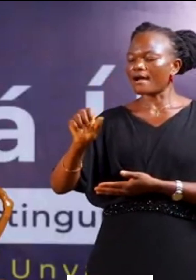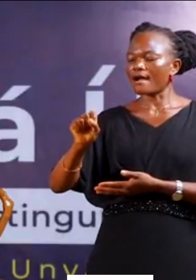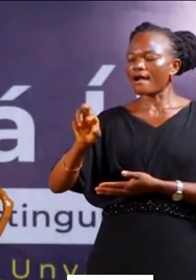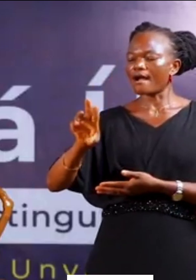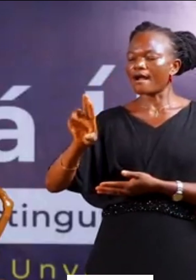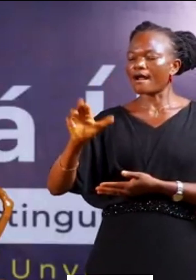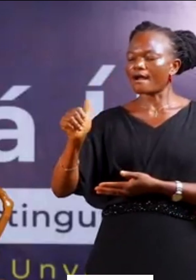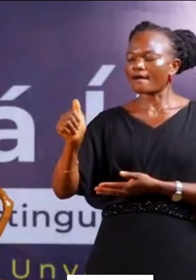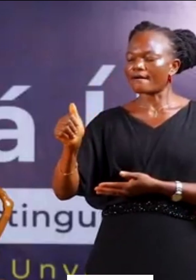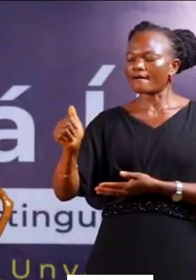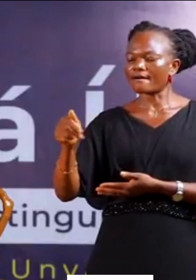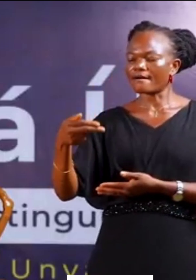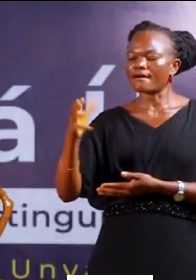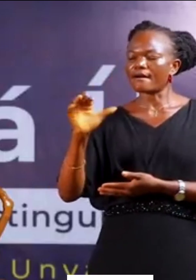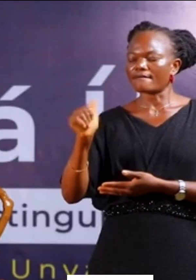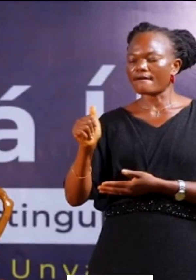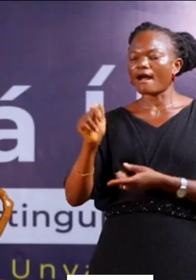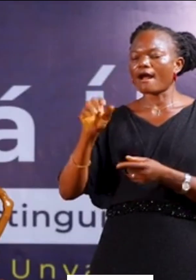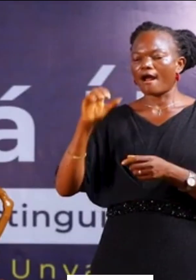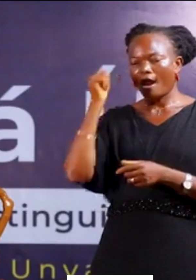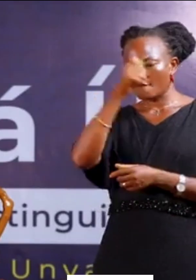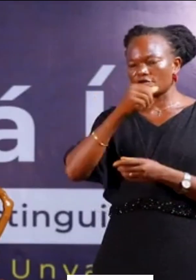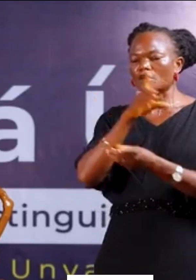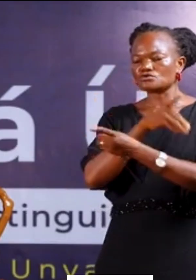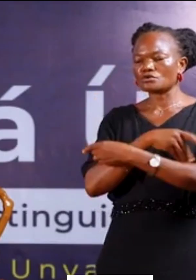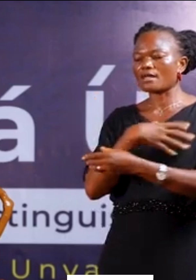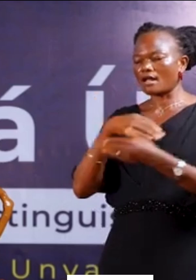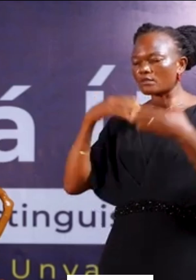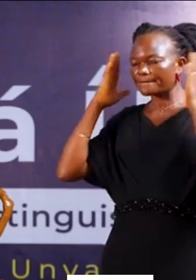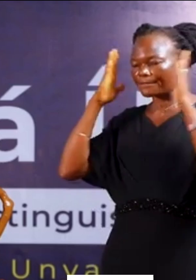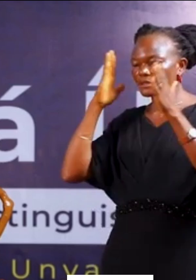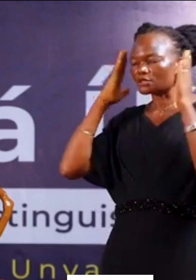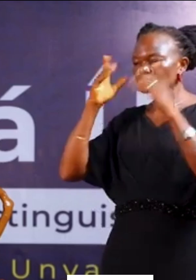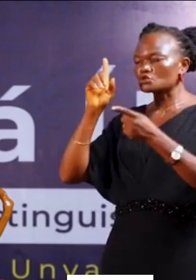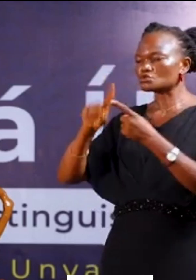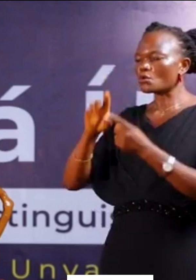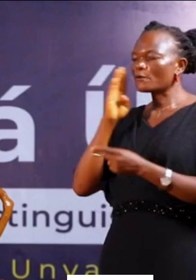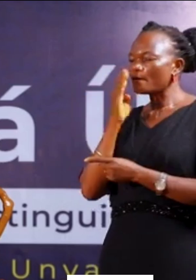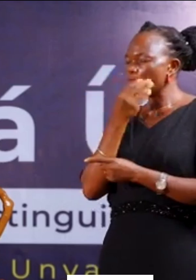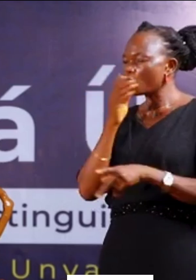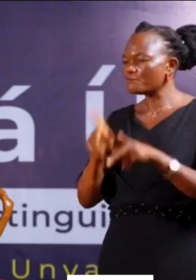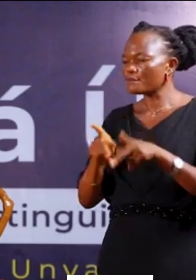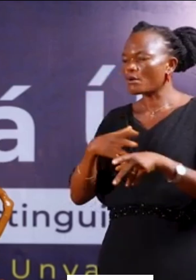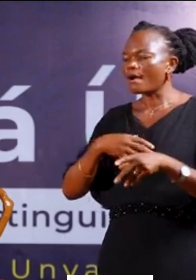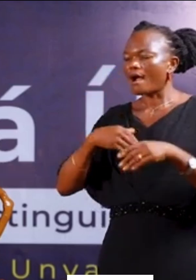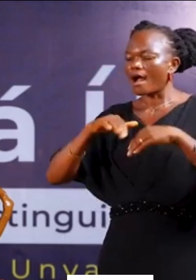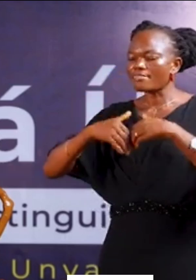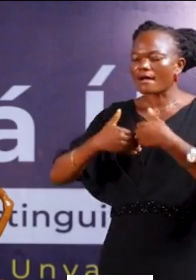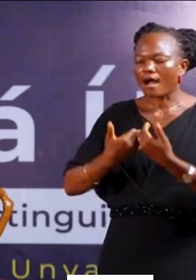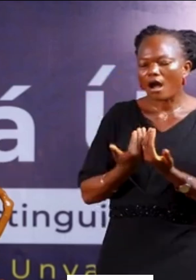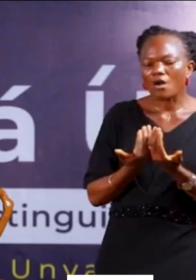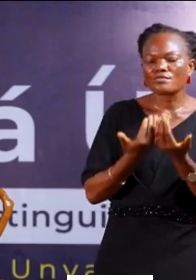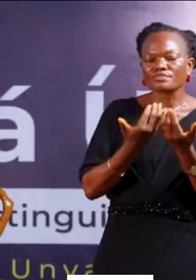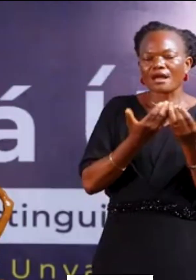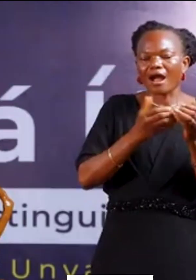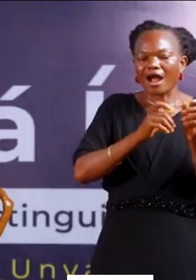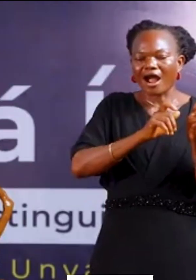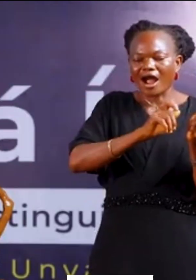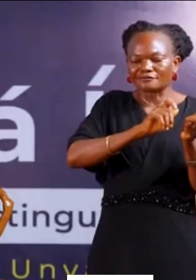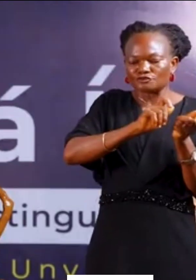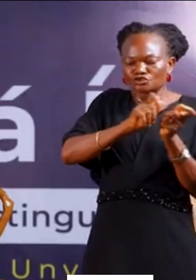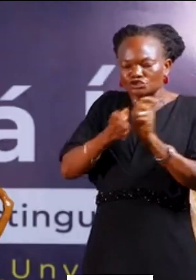And then I will pay some attention to the Igbo people and how they have shaped what is today